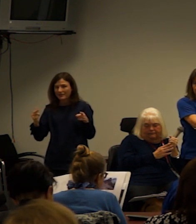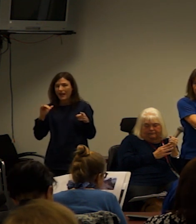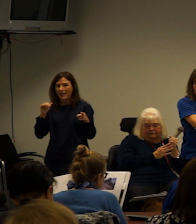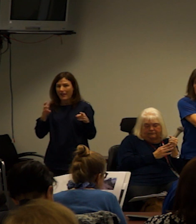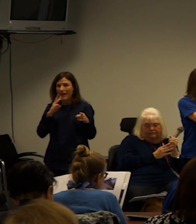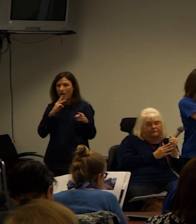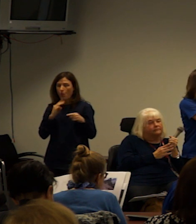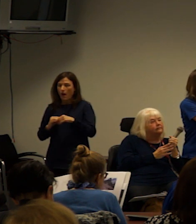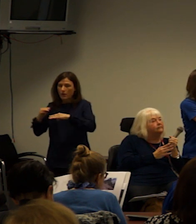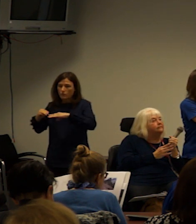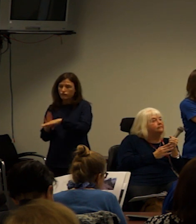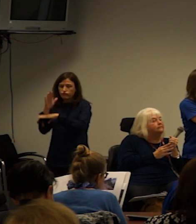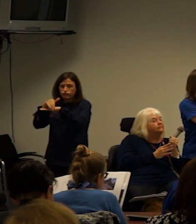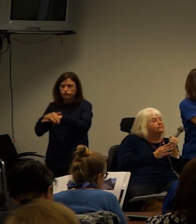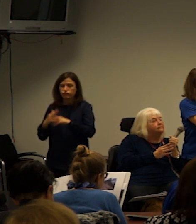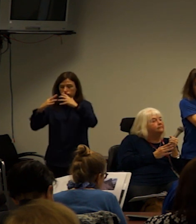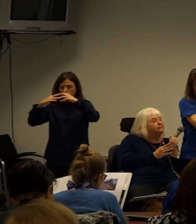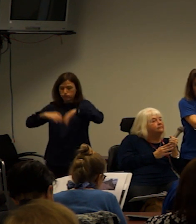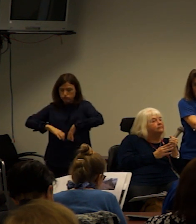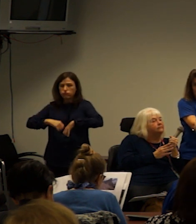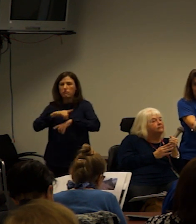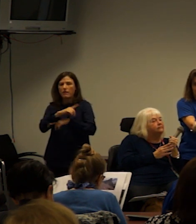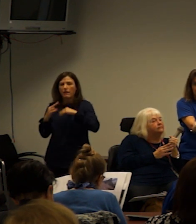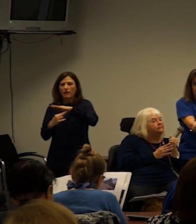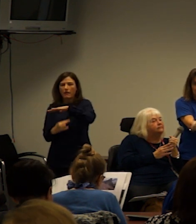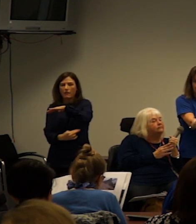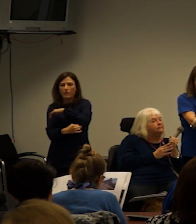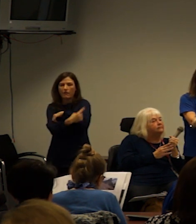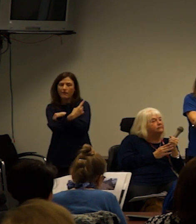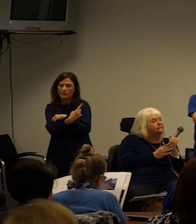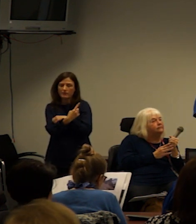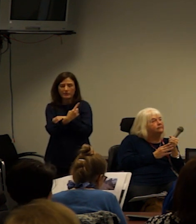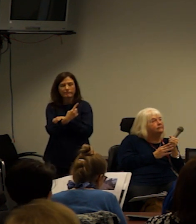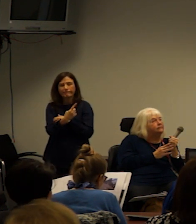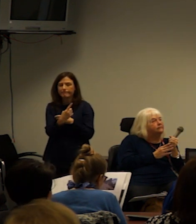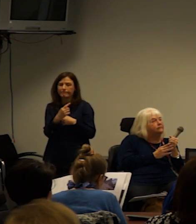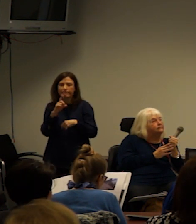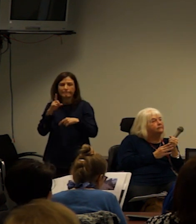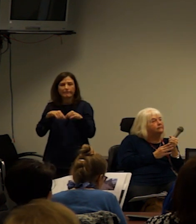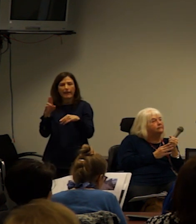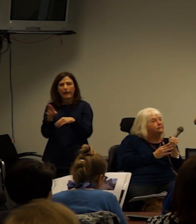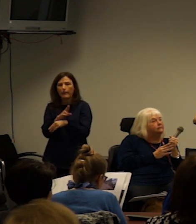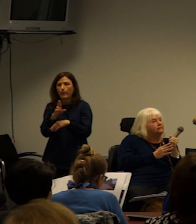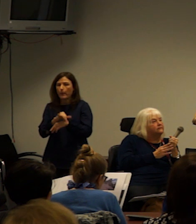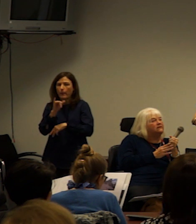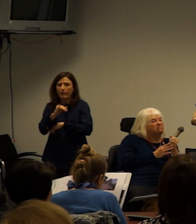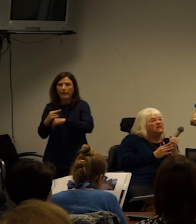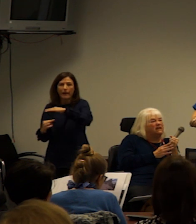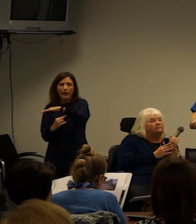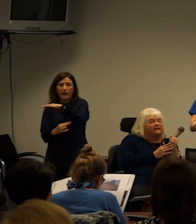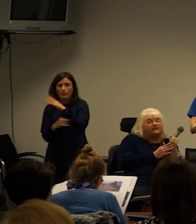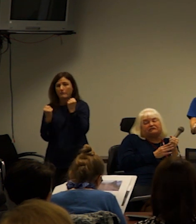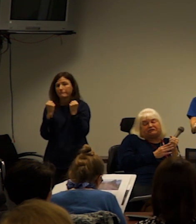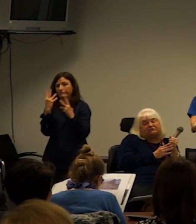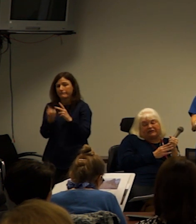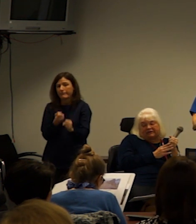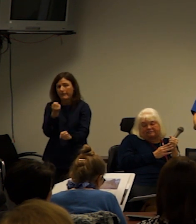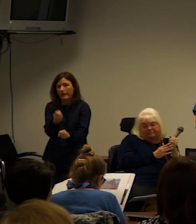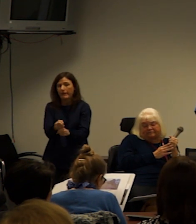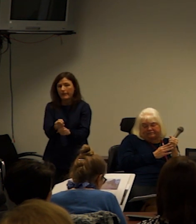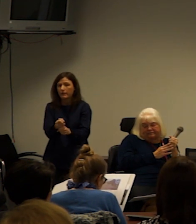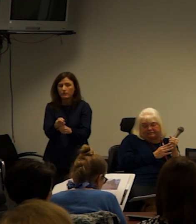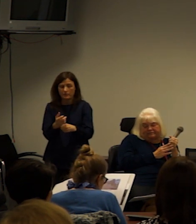water tore this bridge up. So that bridge was out of commission for years. Years?